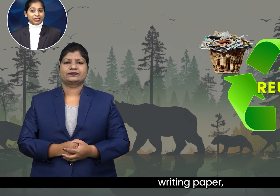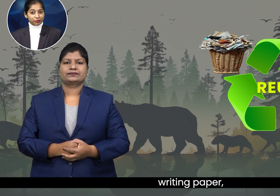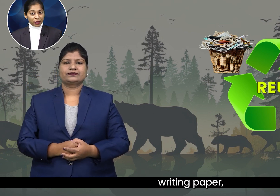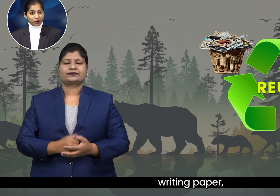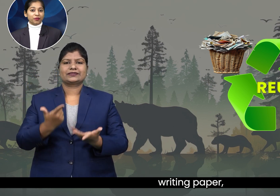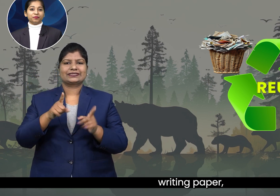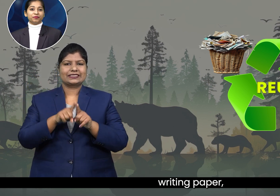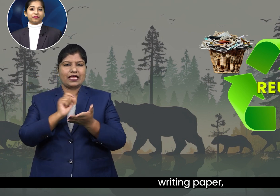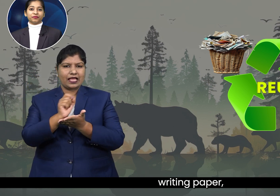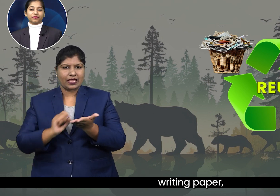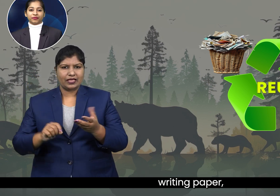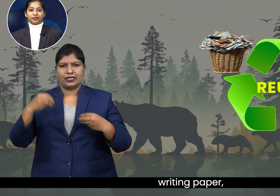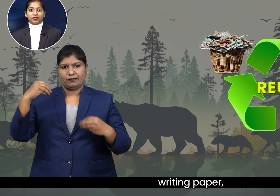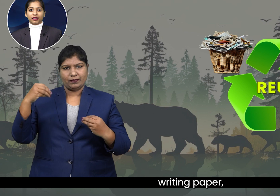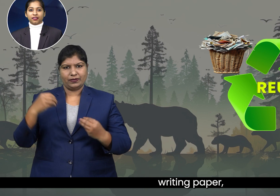writing paper,